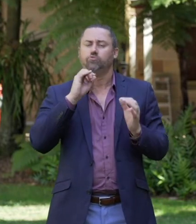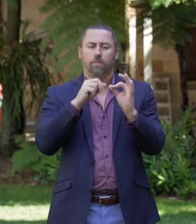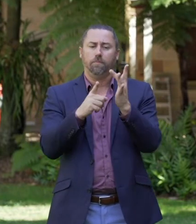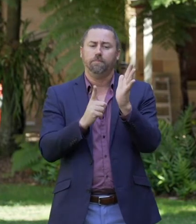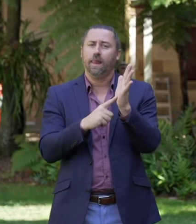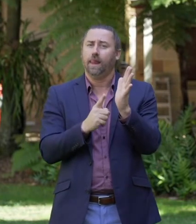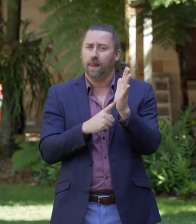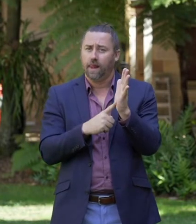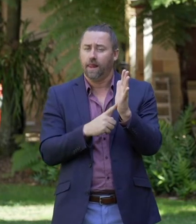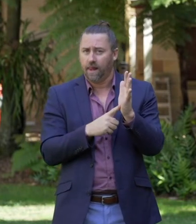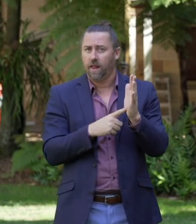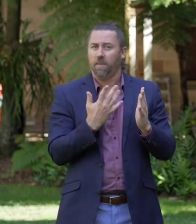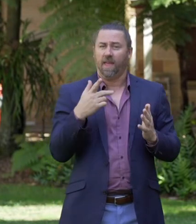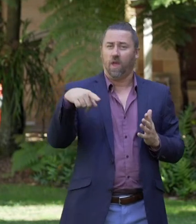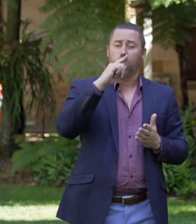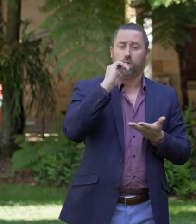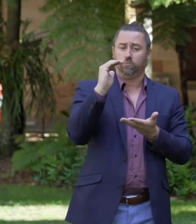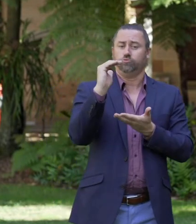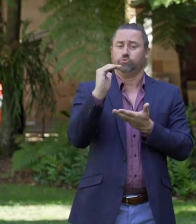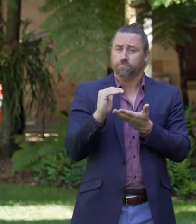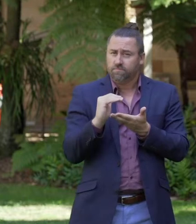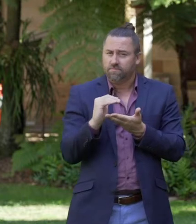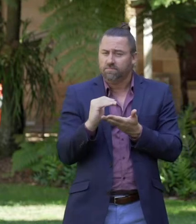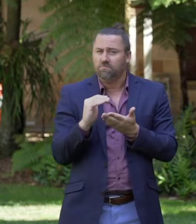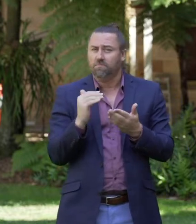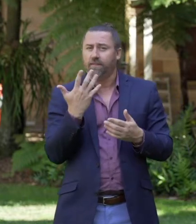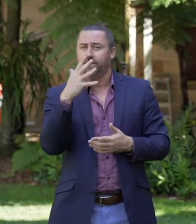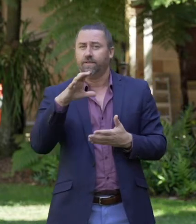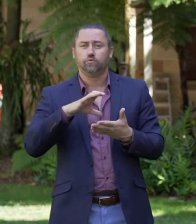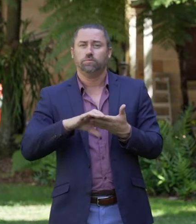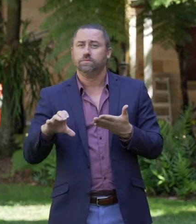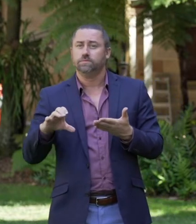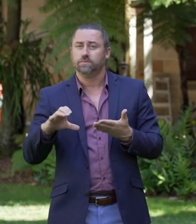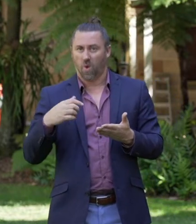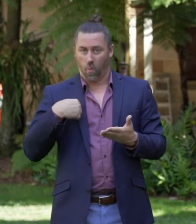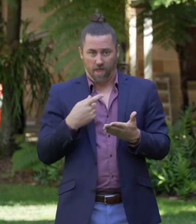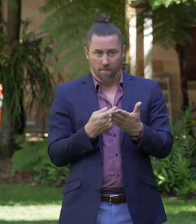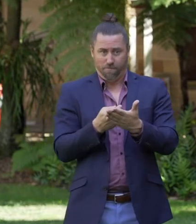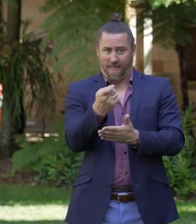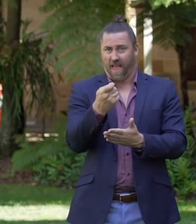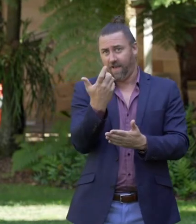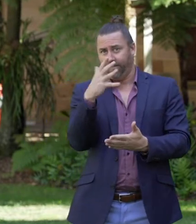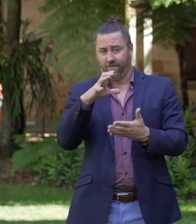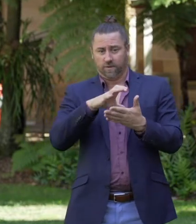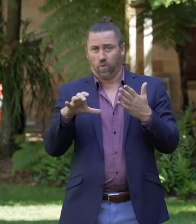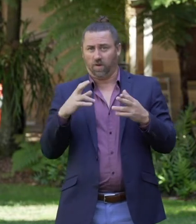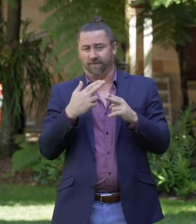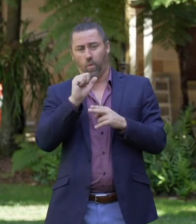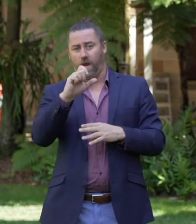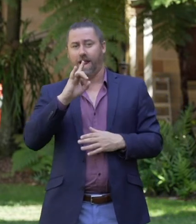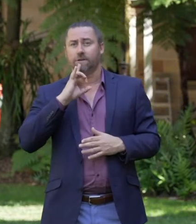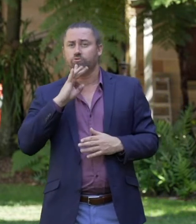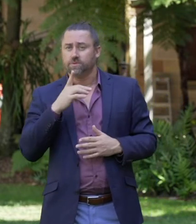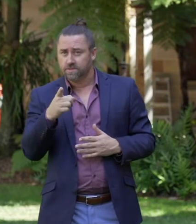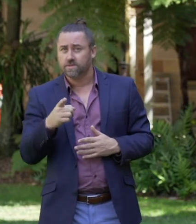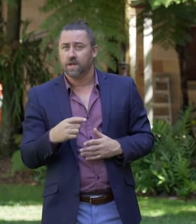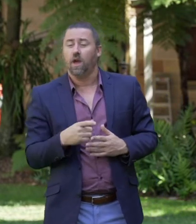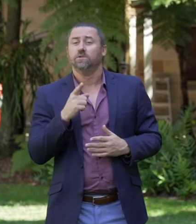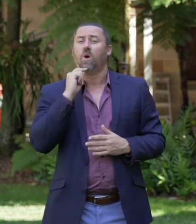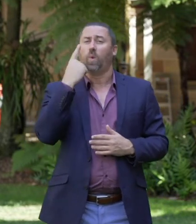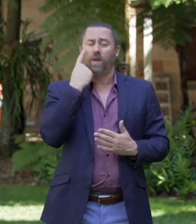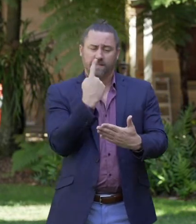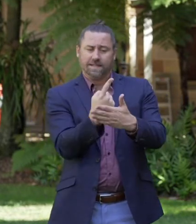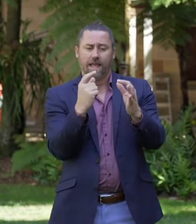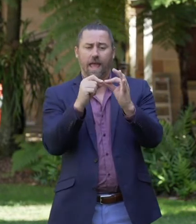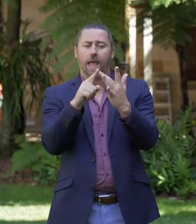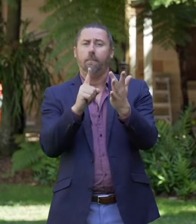an electricity asset dividend rebate of $50 to households. This will be in people's electricity